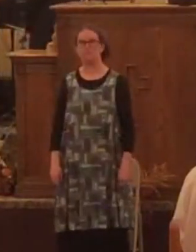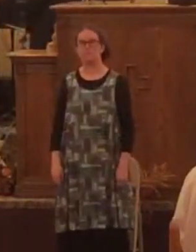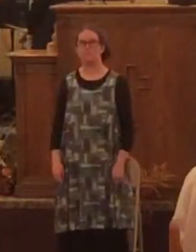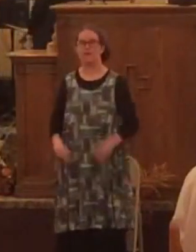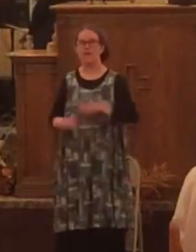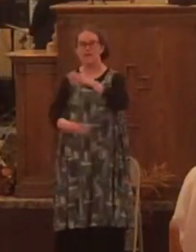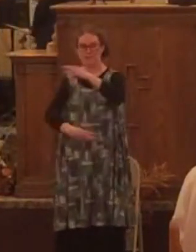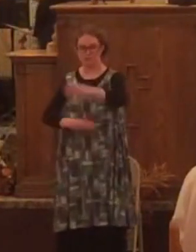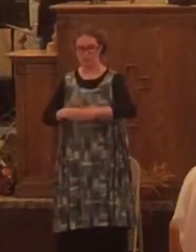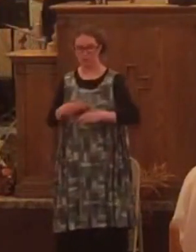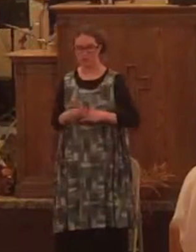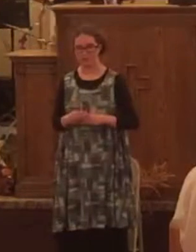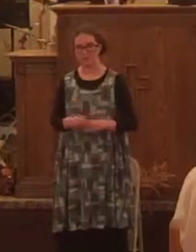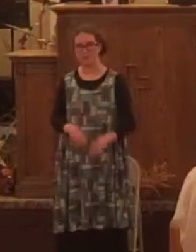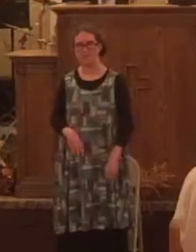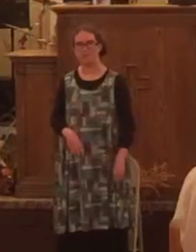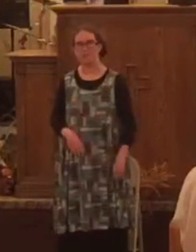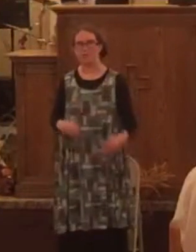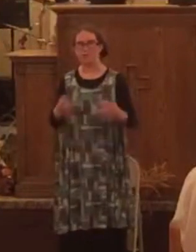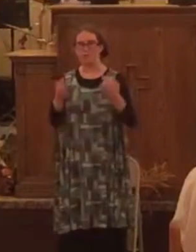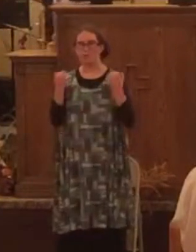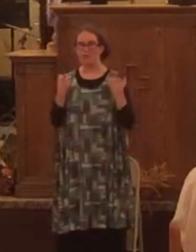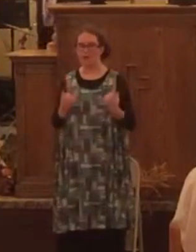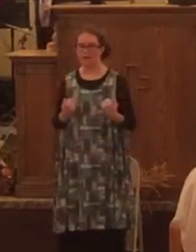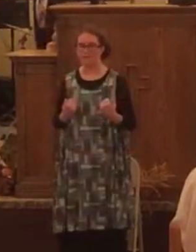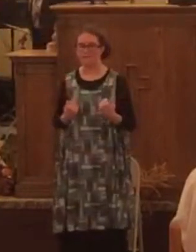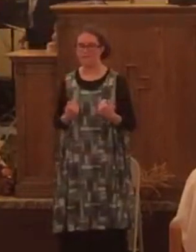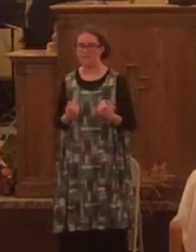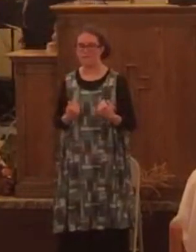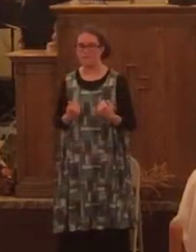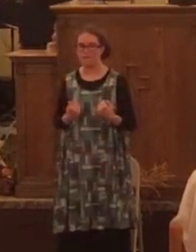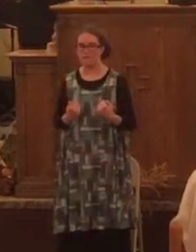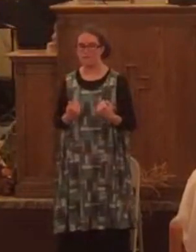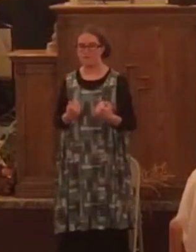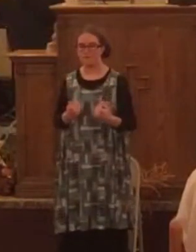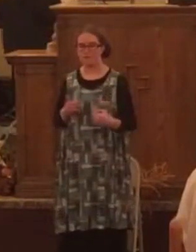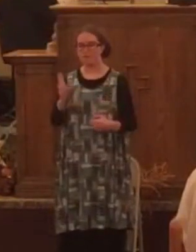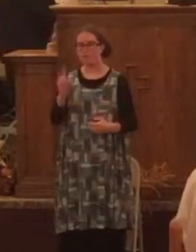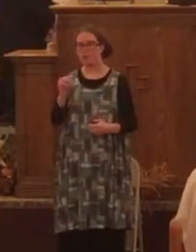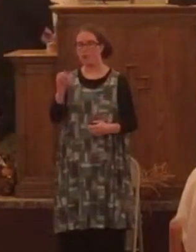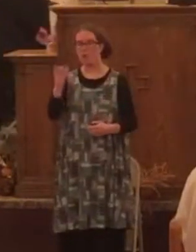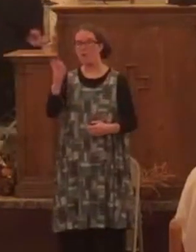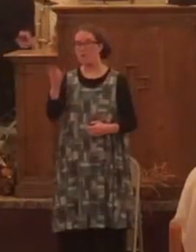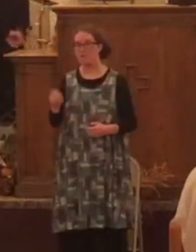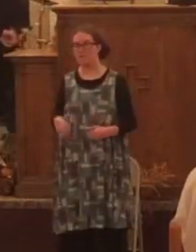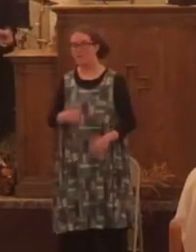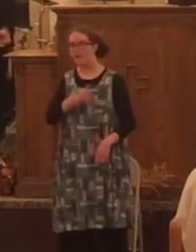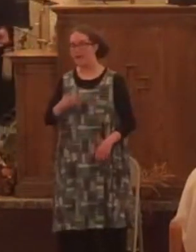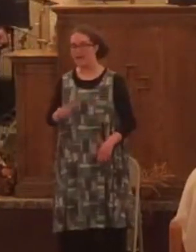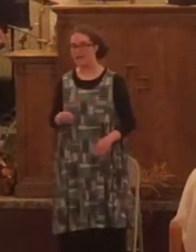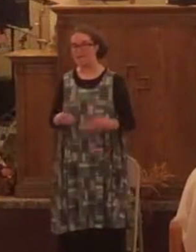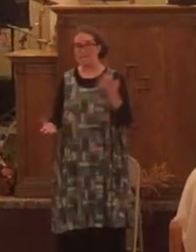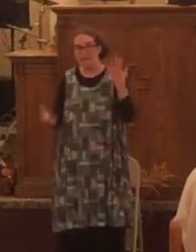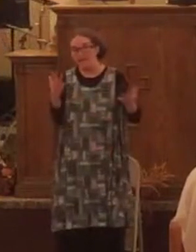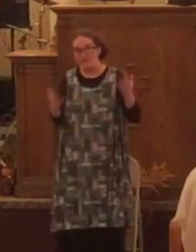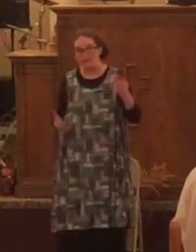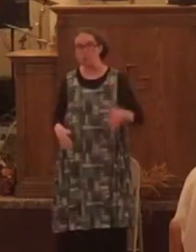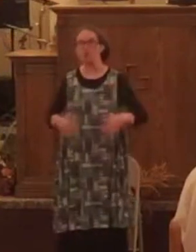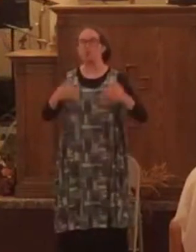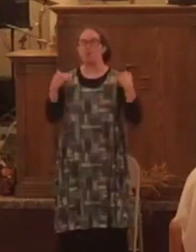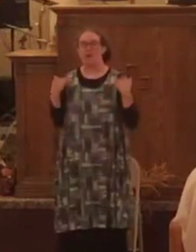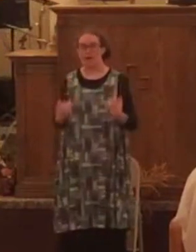In this world you shall have no ifs, and maybes. You're going to